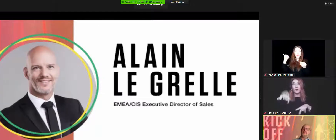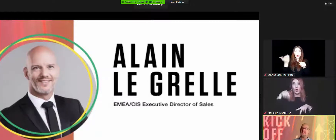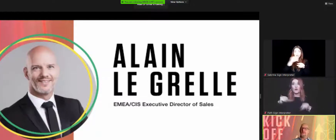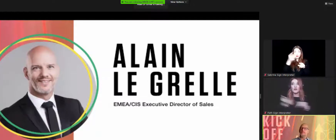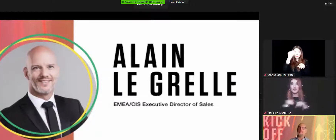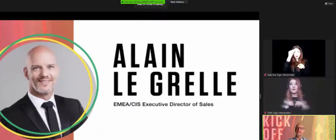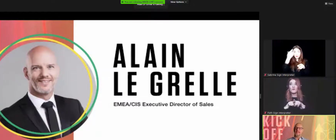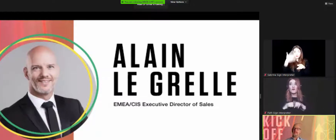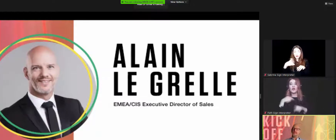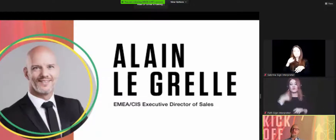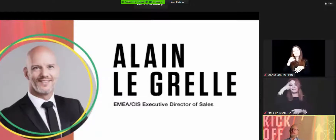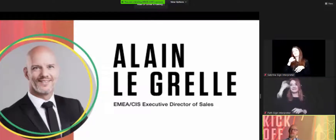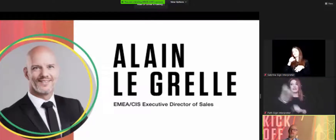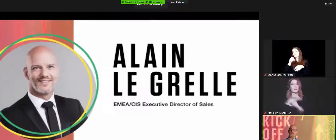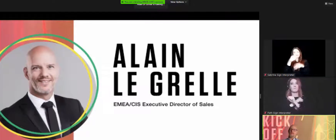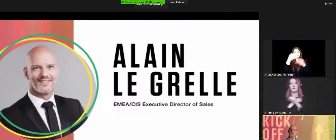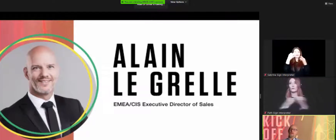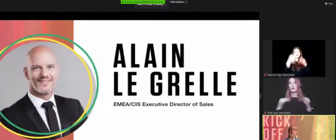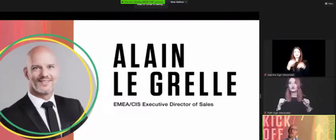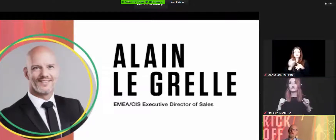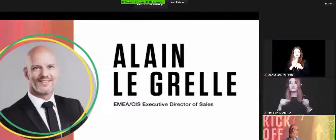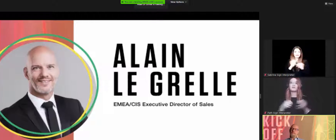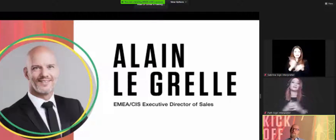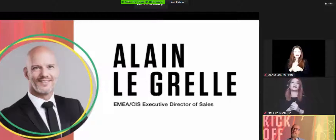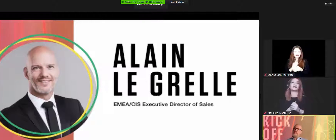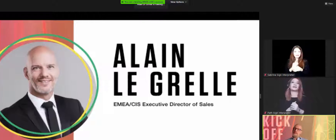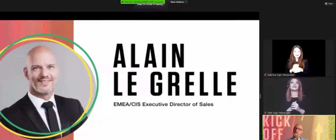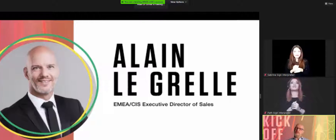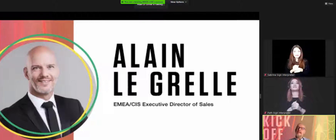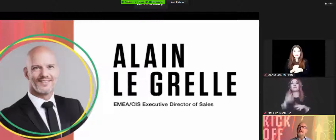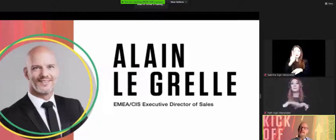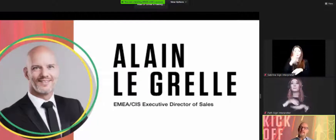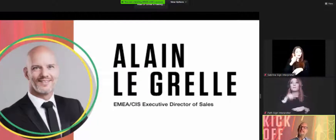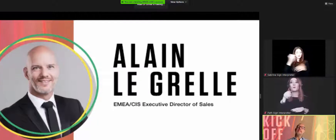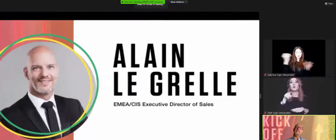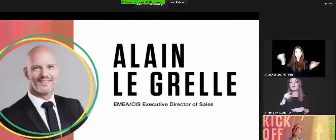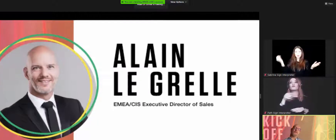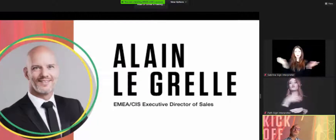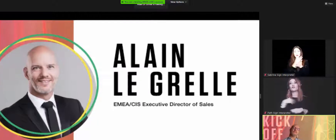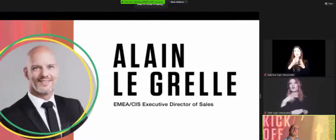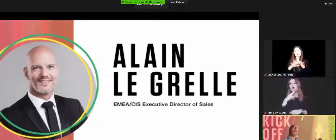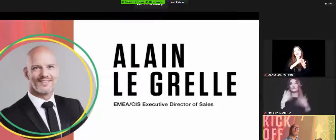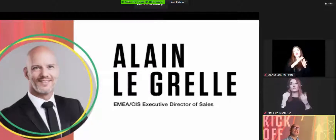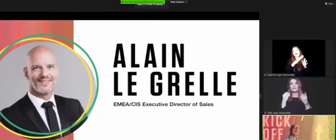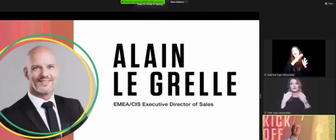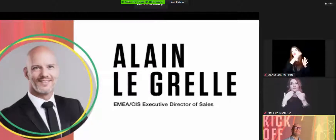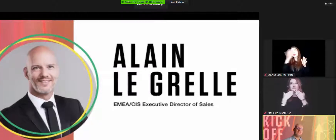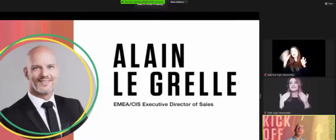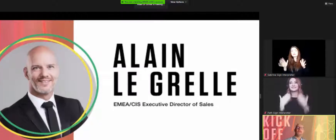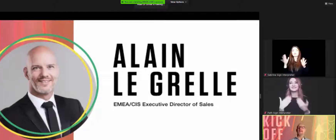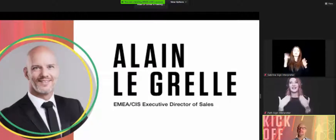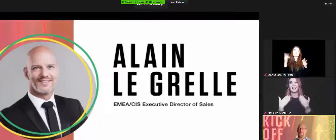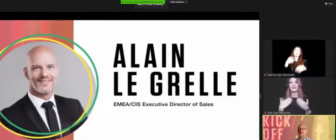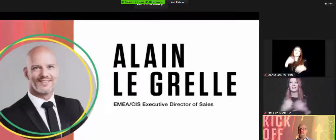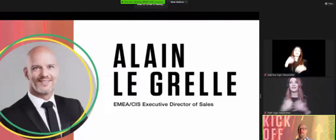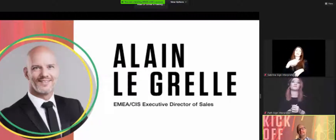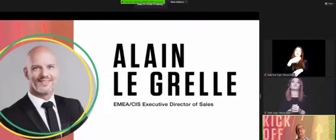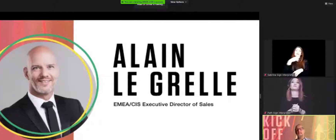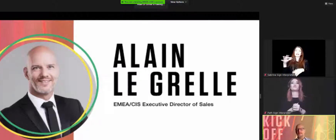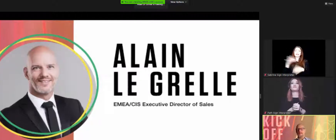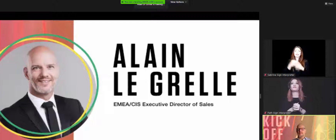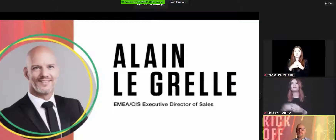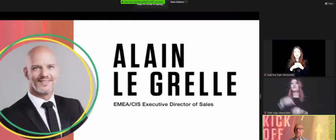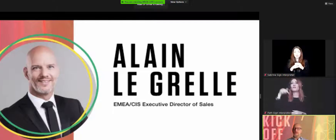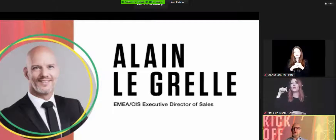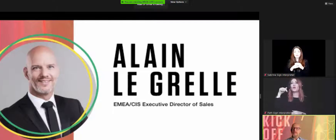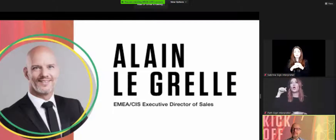message from my side on that one. You know, today it's easy to understand what happened in the past, but